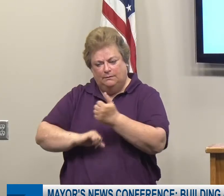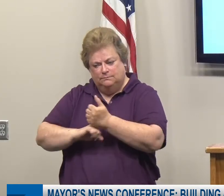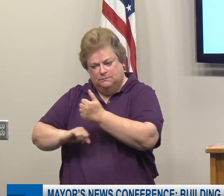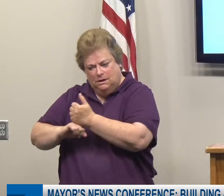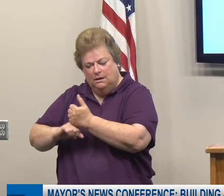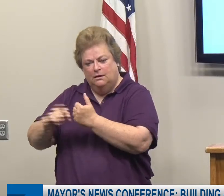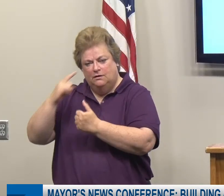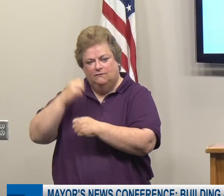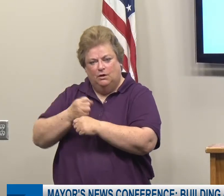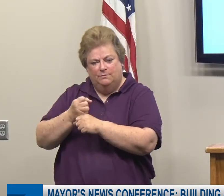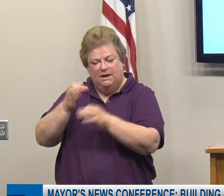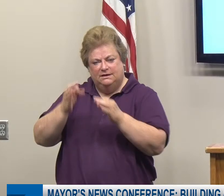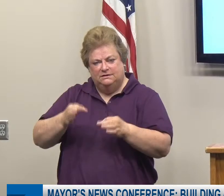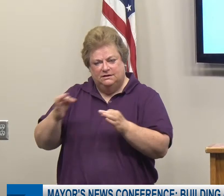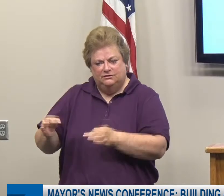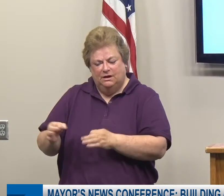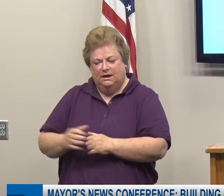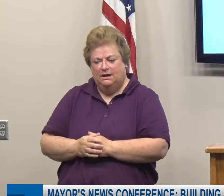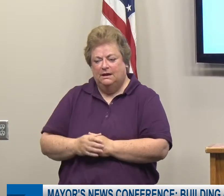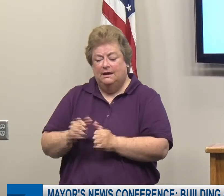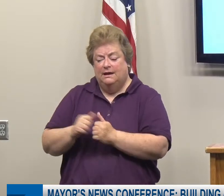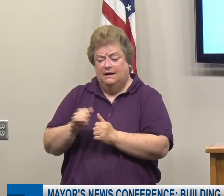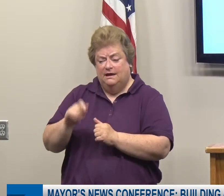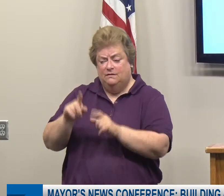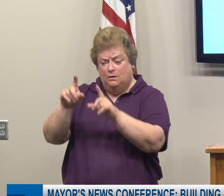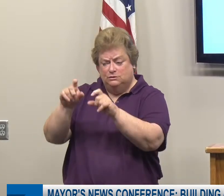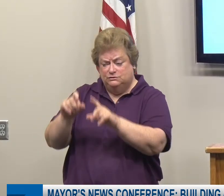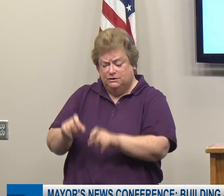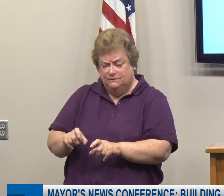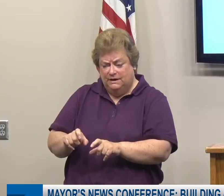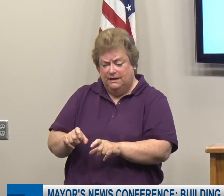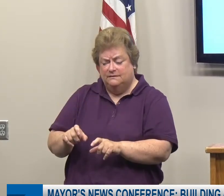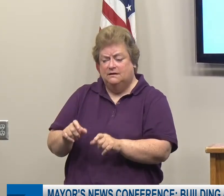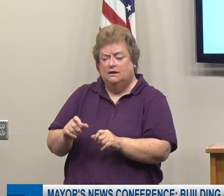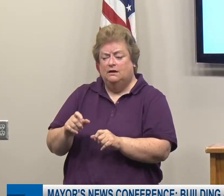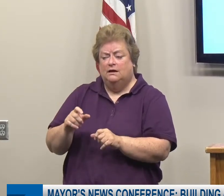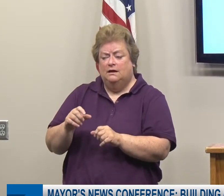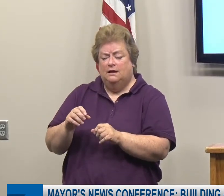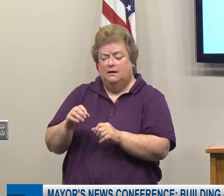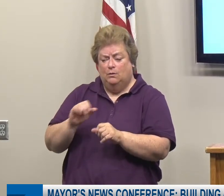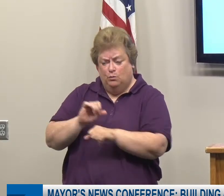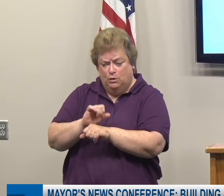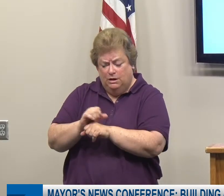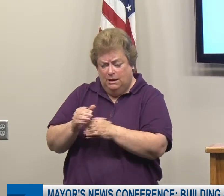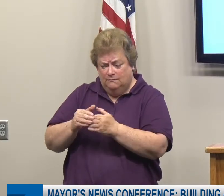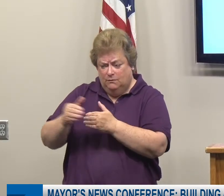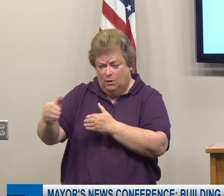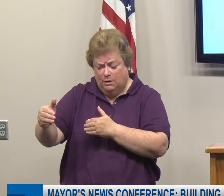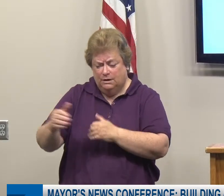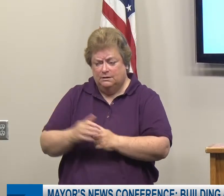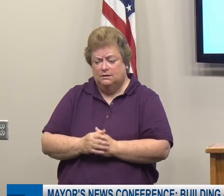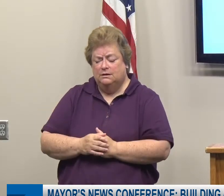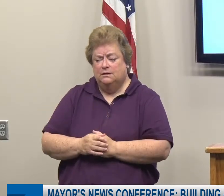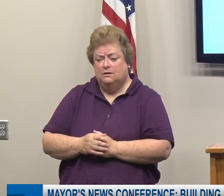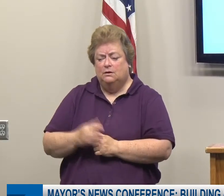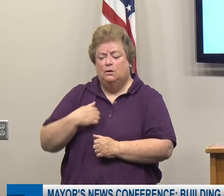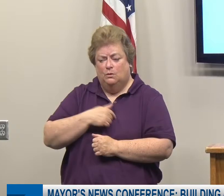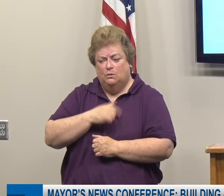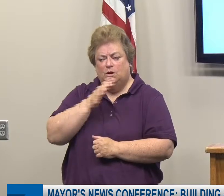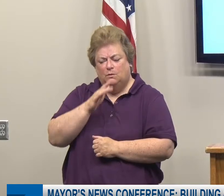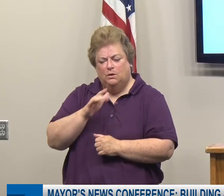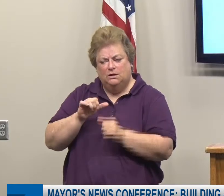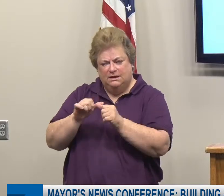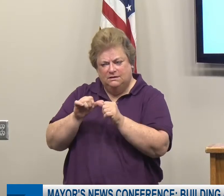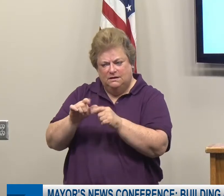decision-making. And in our resident satisfaction surveys moving forward, in partnership with UNL's Public Policy Center, as the Chief mentioned, we will